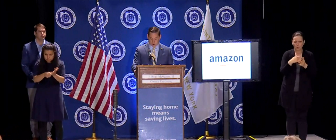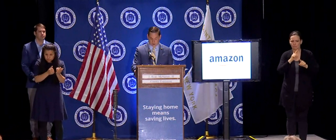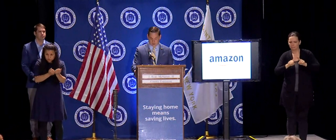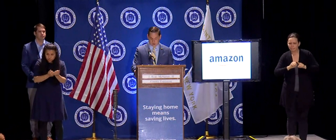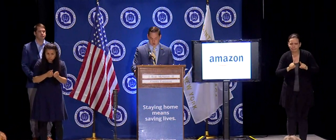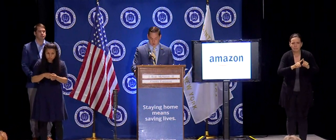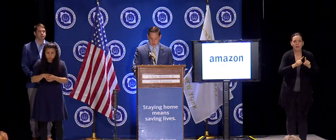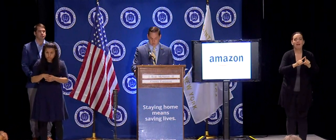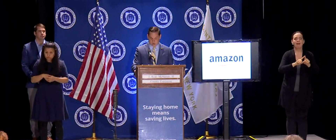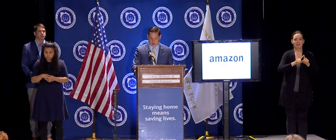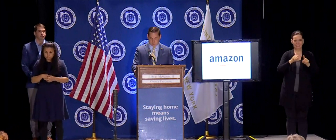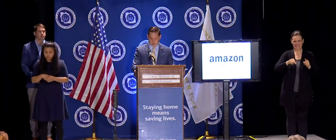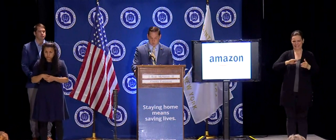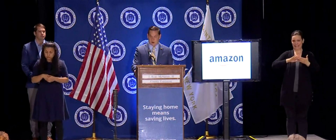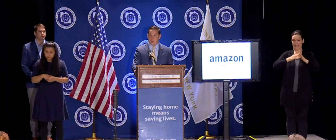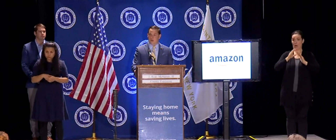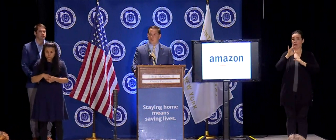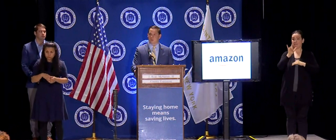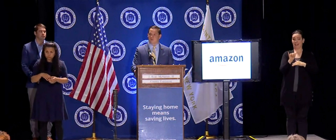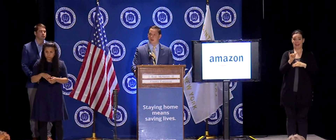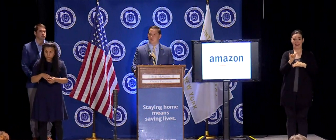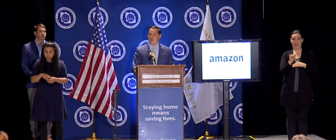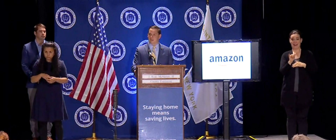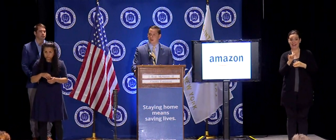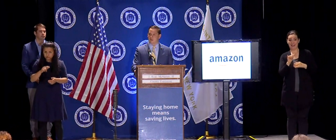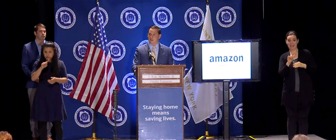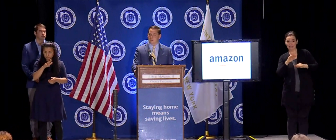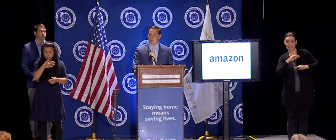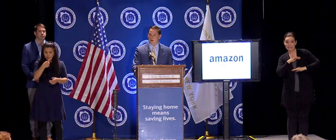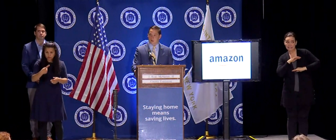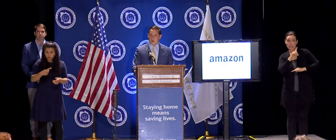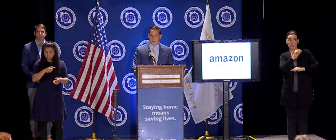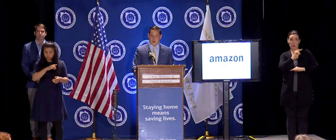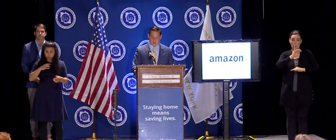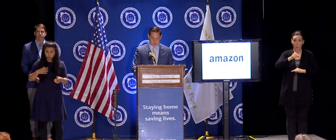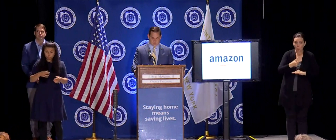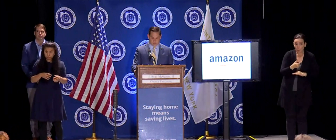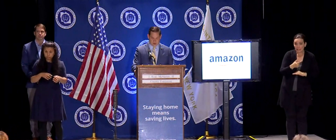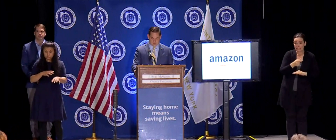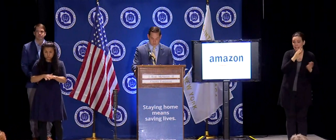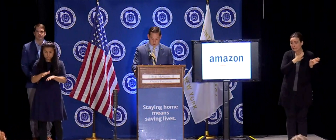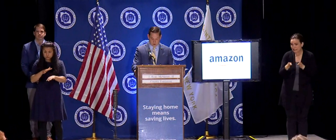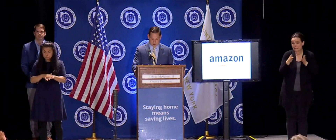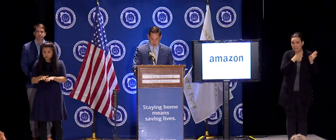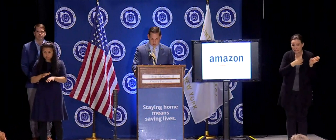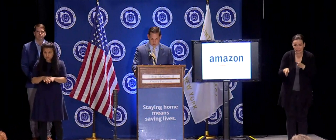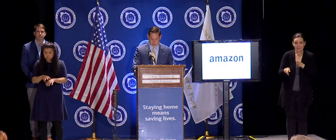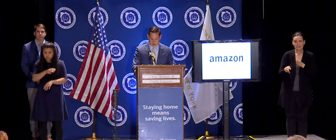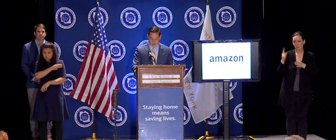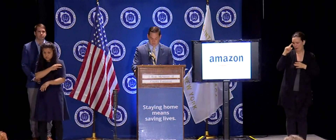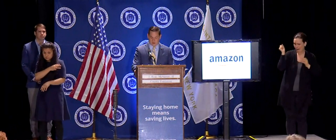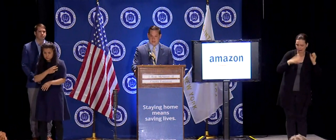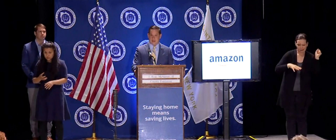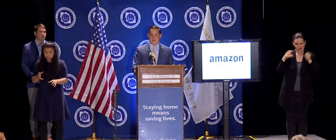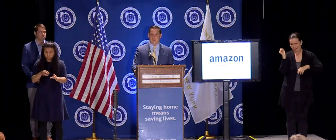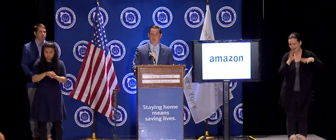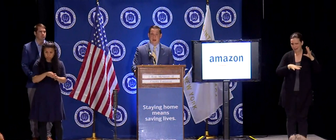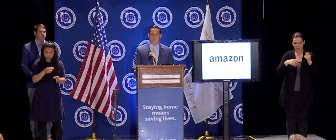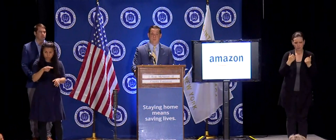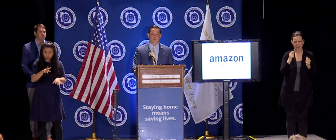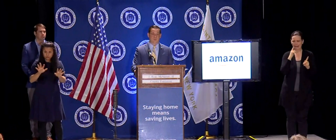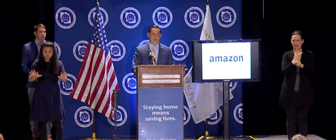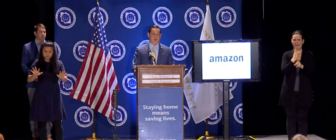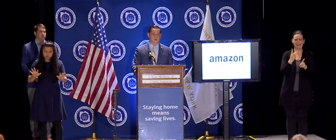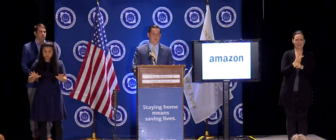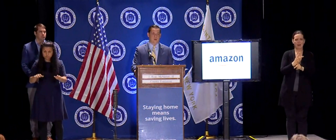Clay board, the zoning and planning boards as well. Supervisor Ulatowski is here. The supervisor did a fantastic